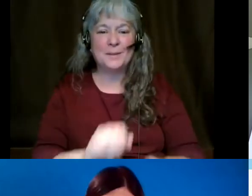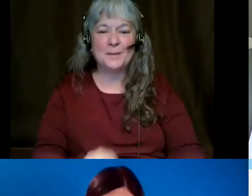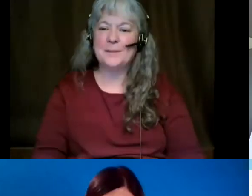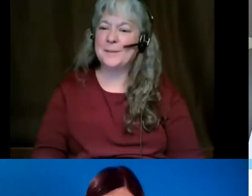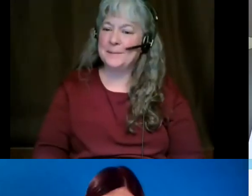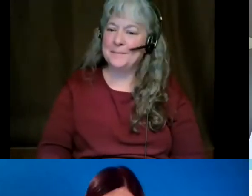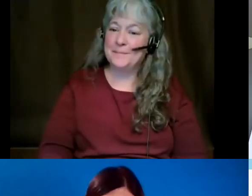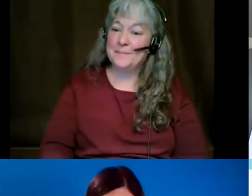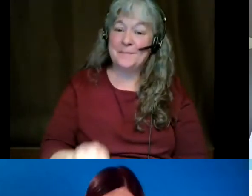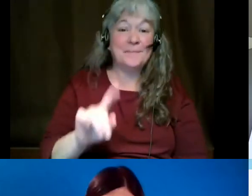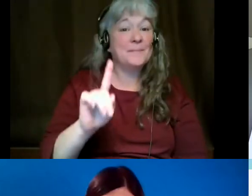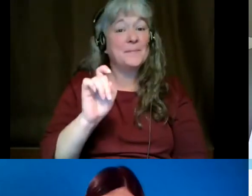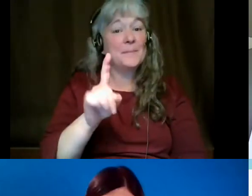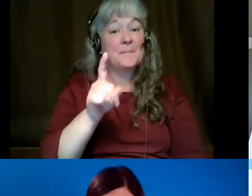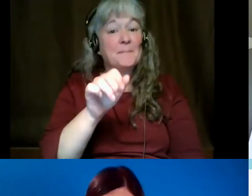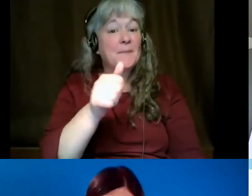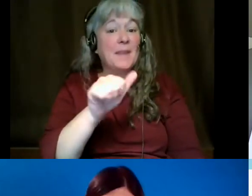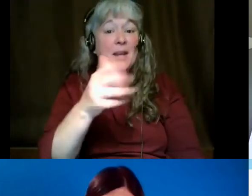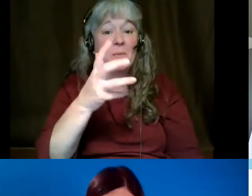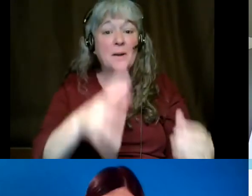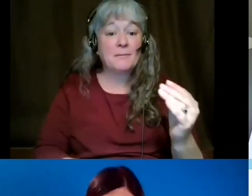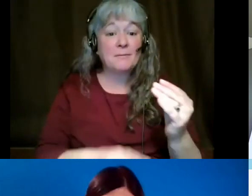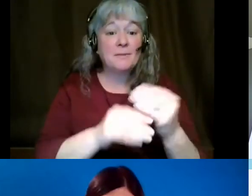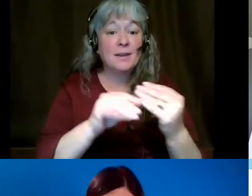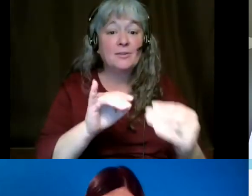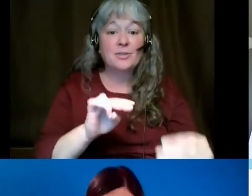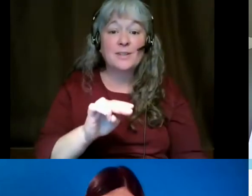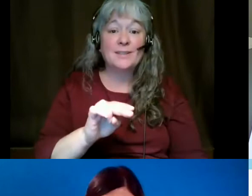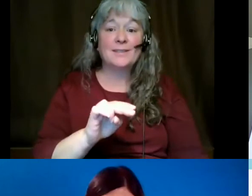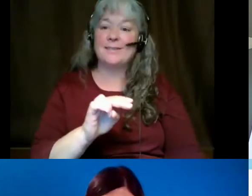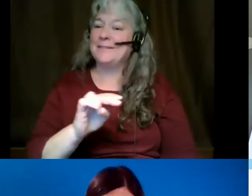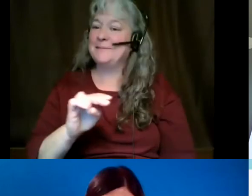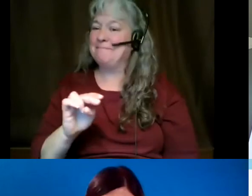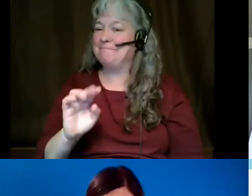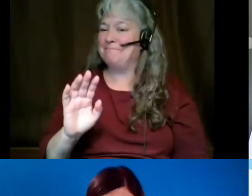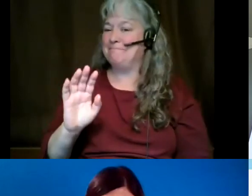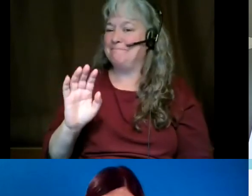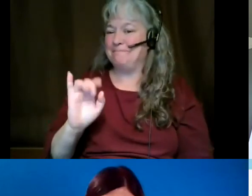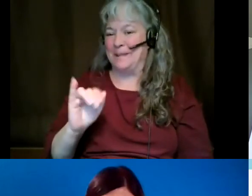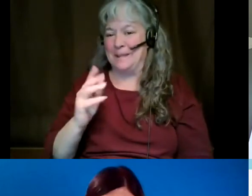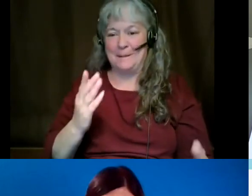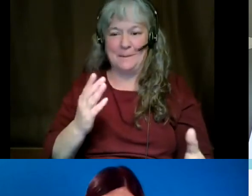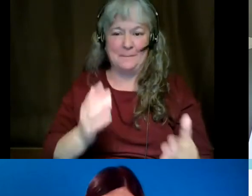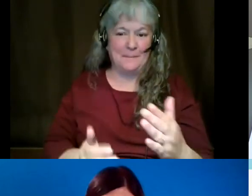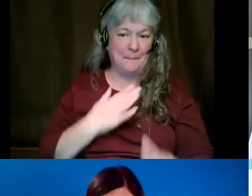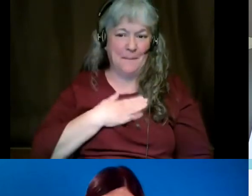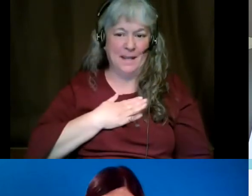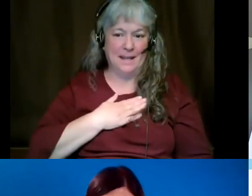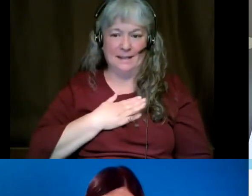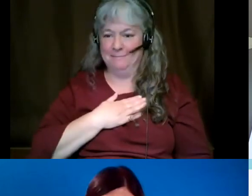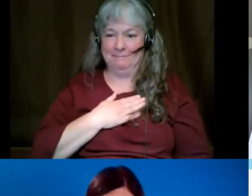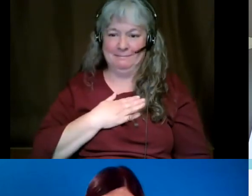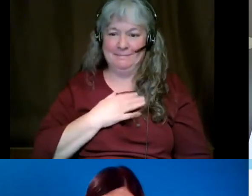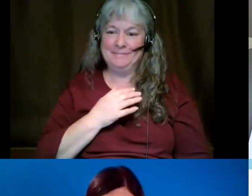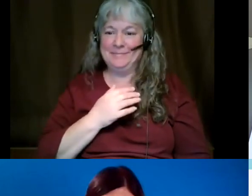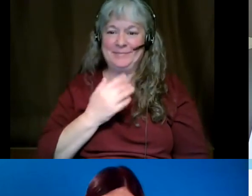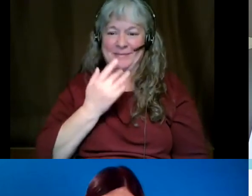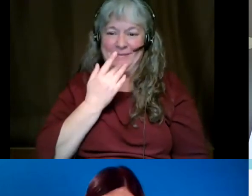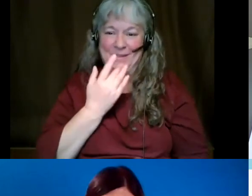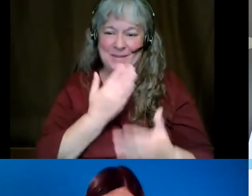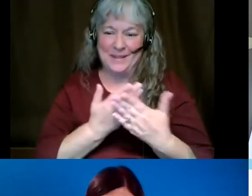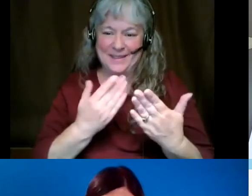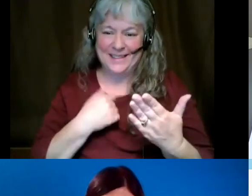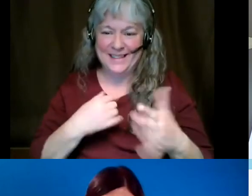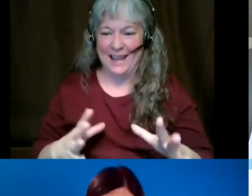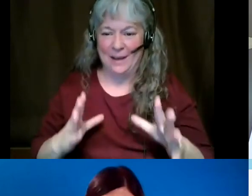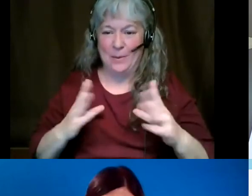Anything you want to add to that? So that might actually be my single most favorite thing that I own. I wish that it